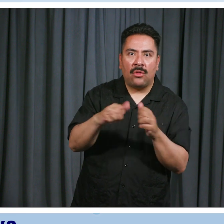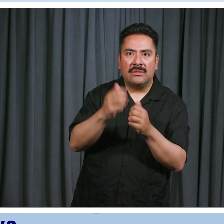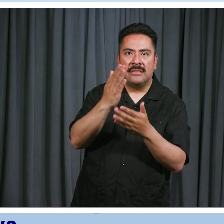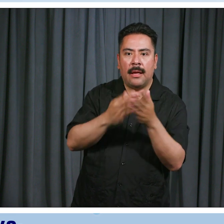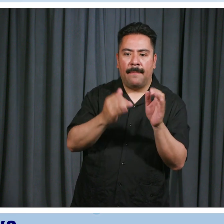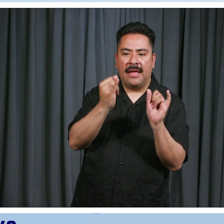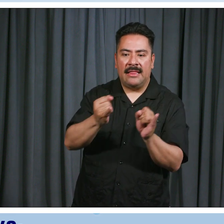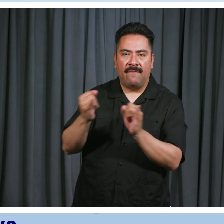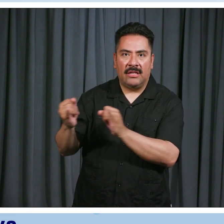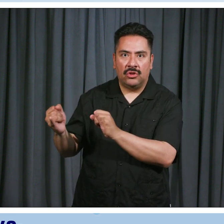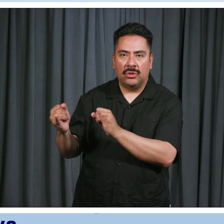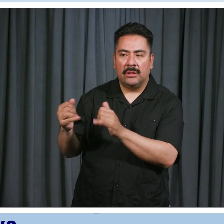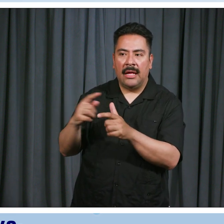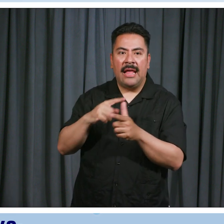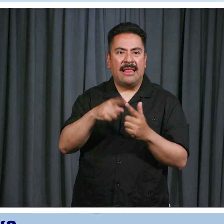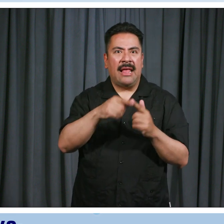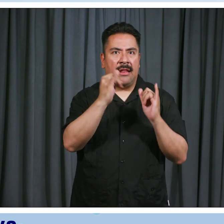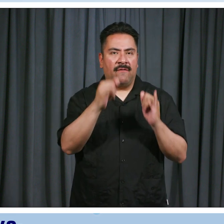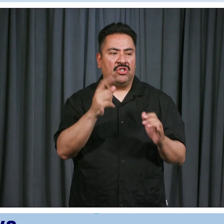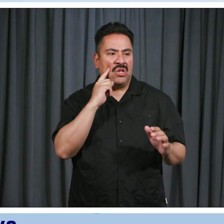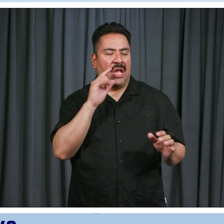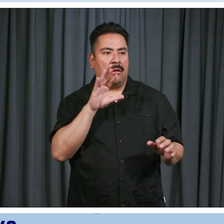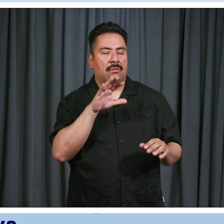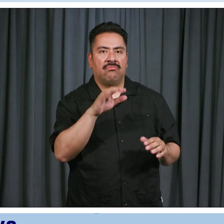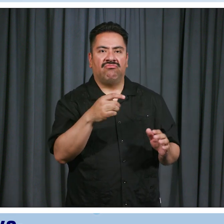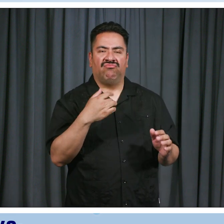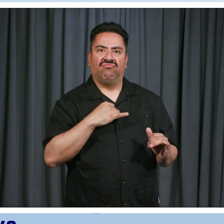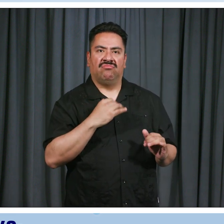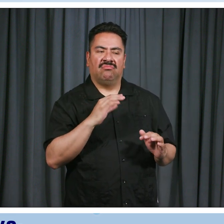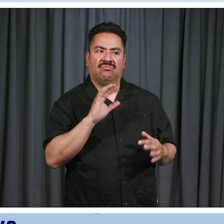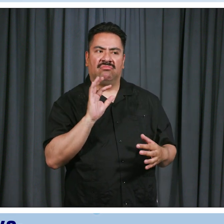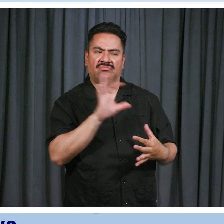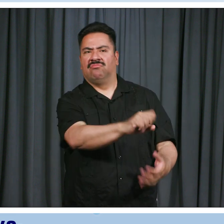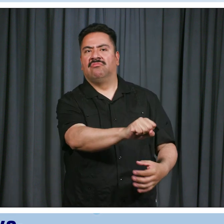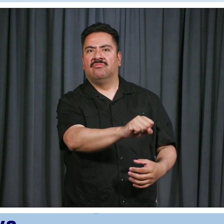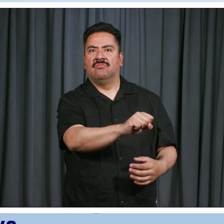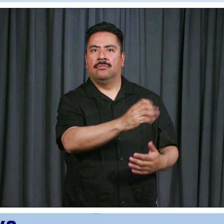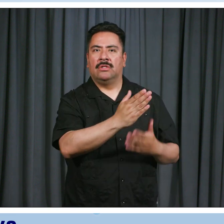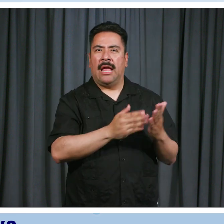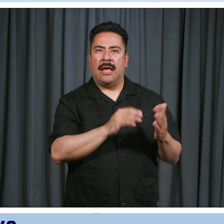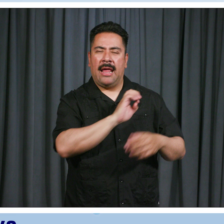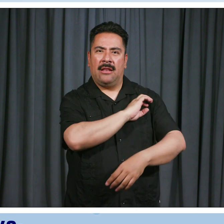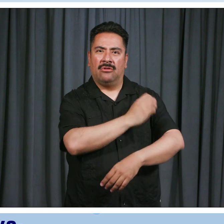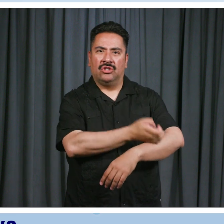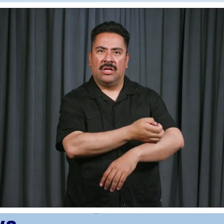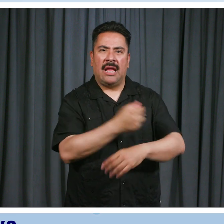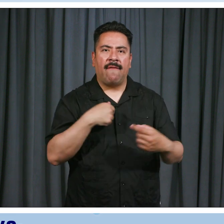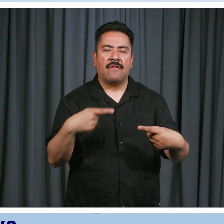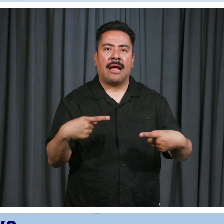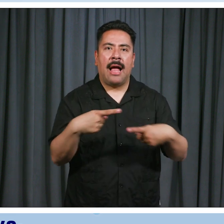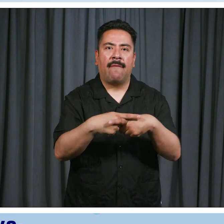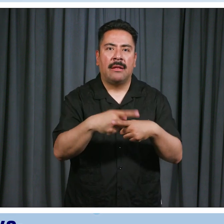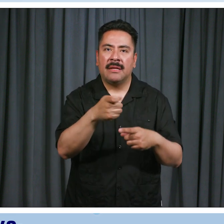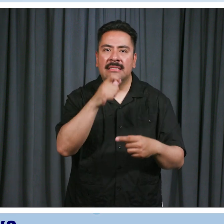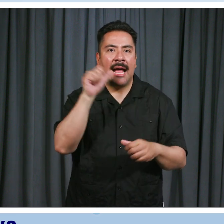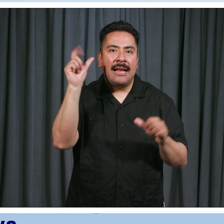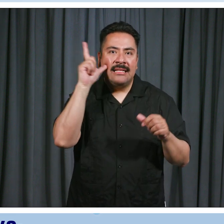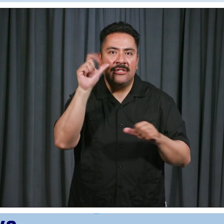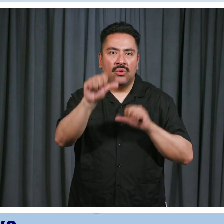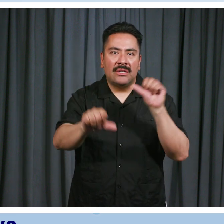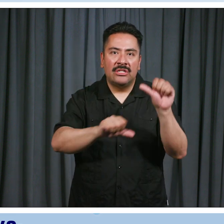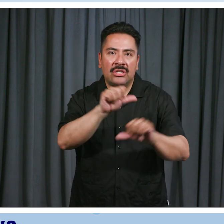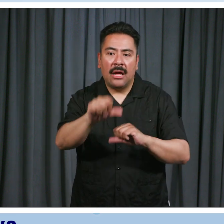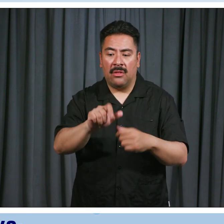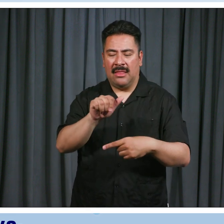individuals, and that individual picks up on that energy. And so then we have some conflict because we're not listening to each other. those trainings are so easy, and